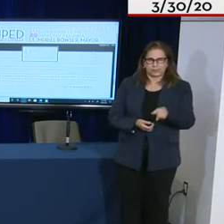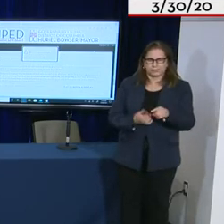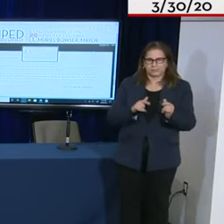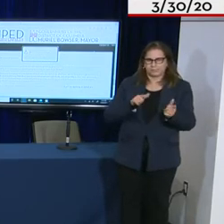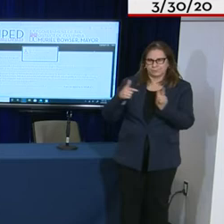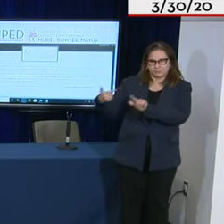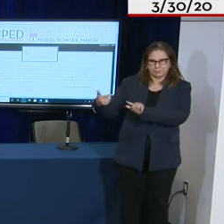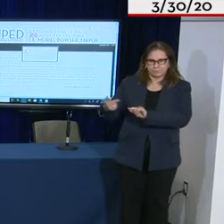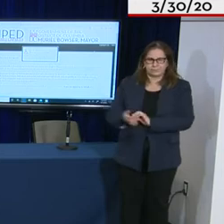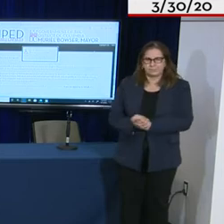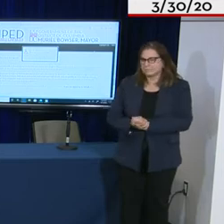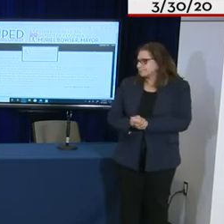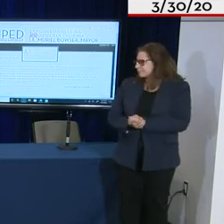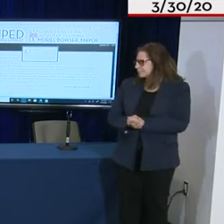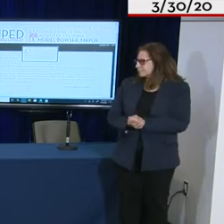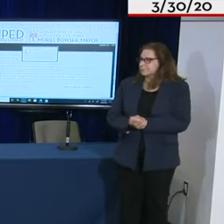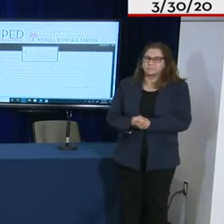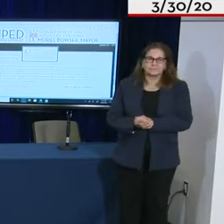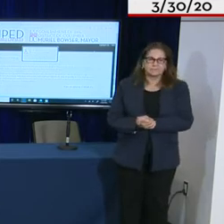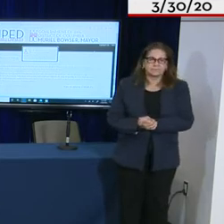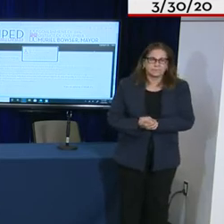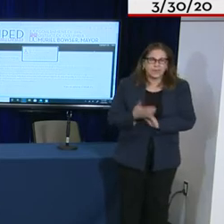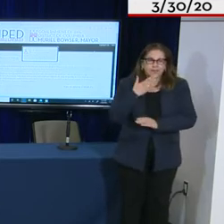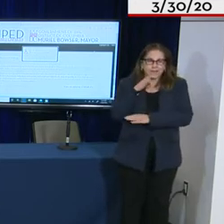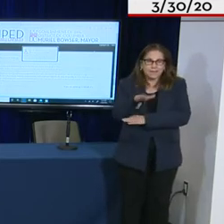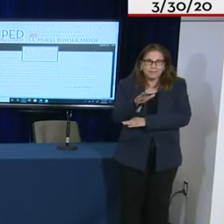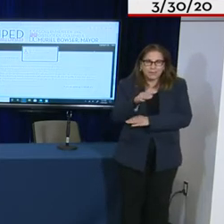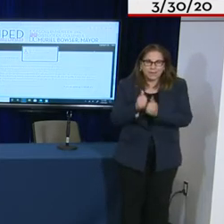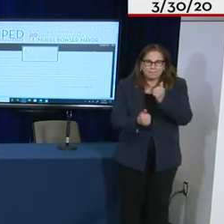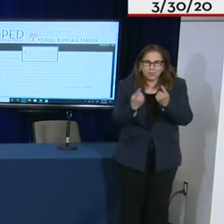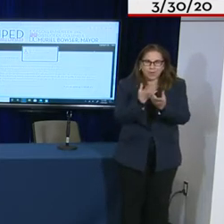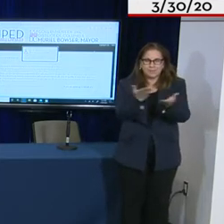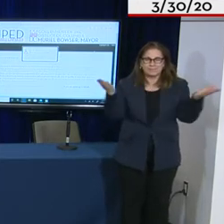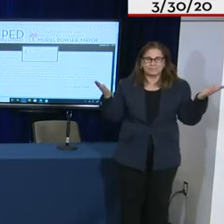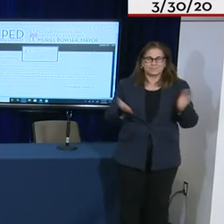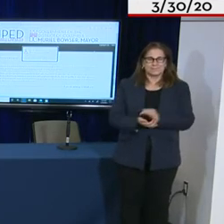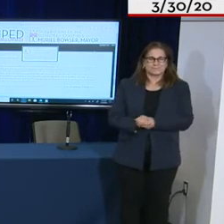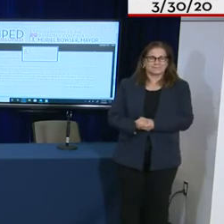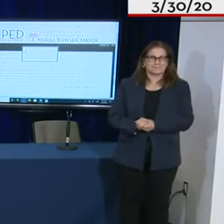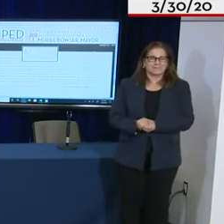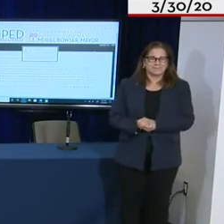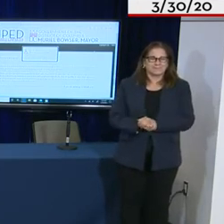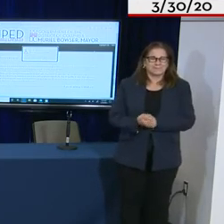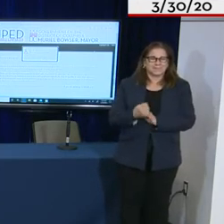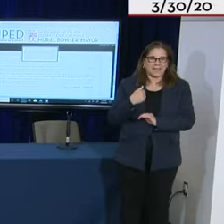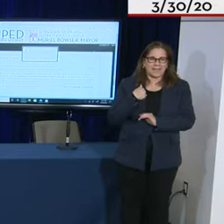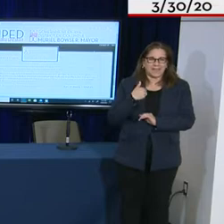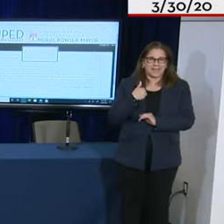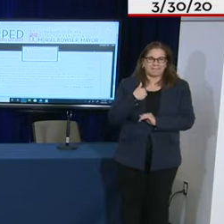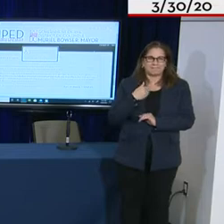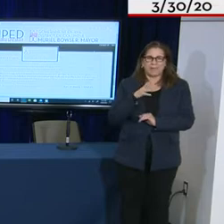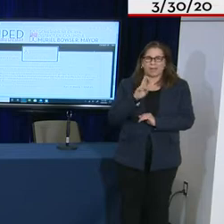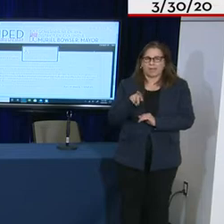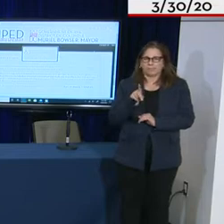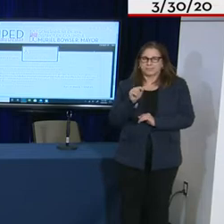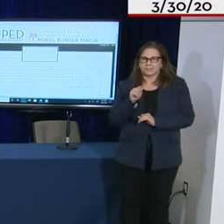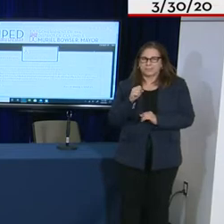Good afternoon or evening, everybody. A few updates from our